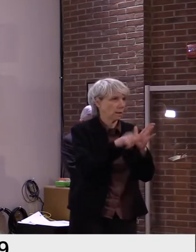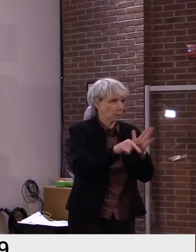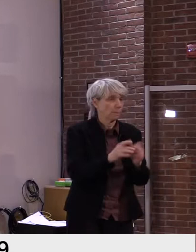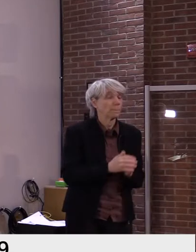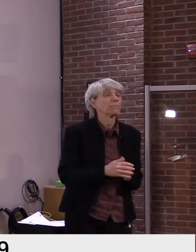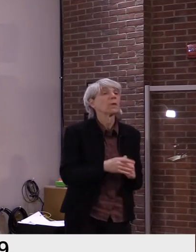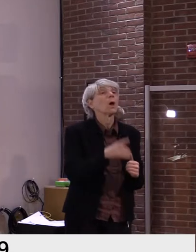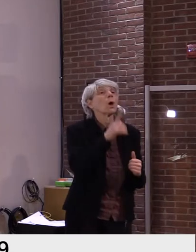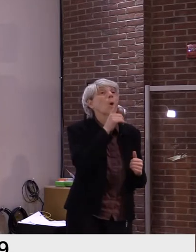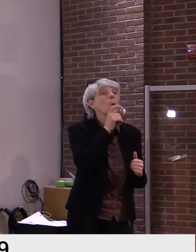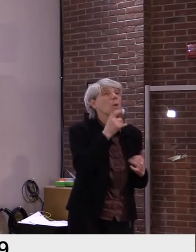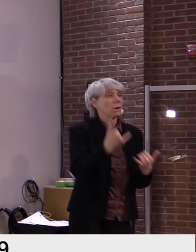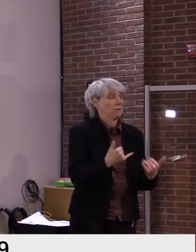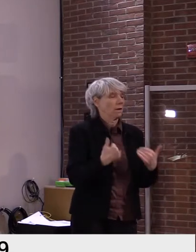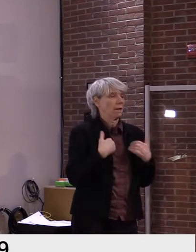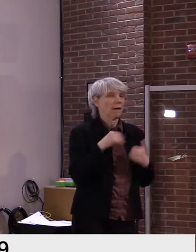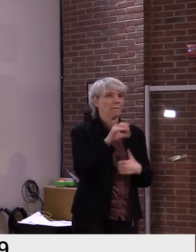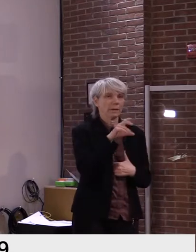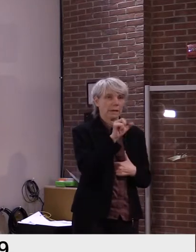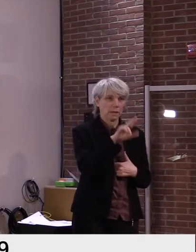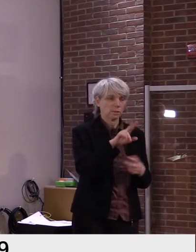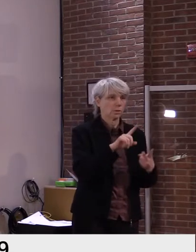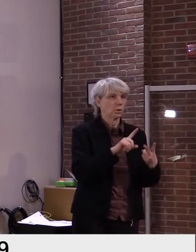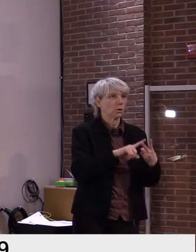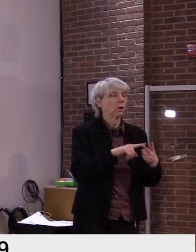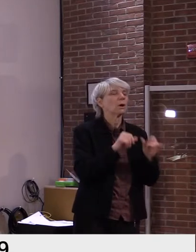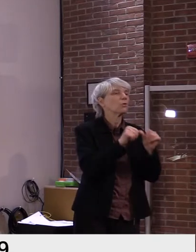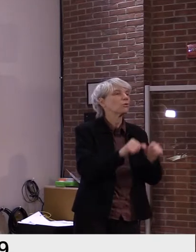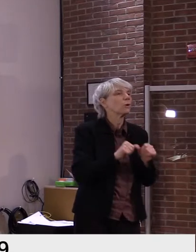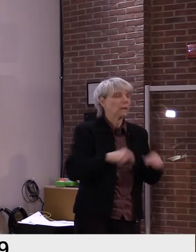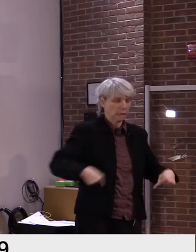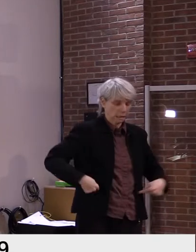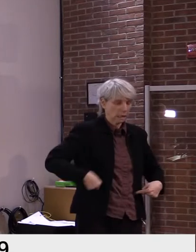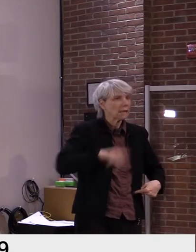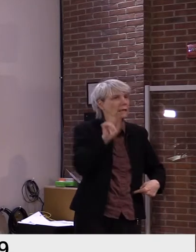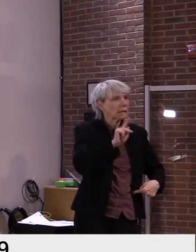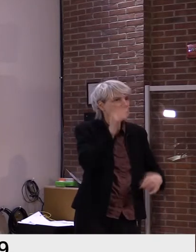Current cancer, chronic kidney disease,